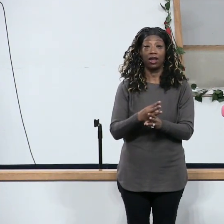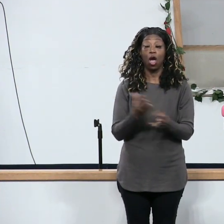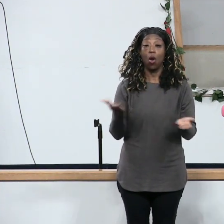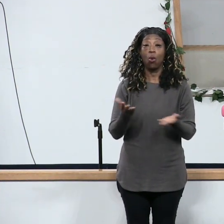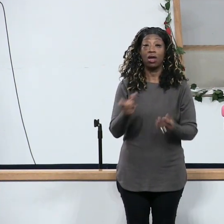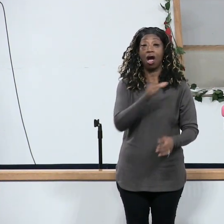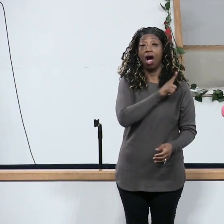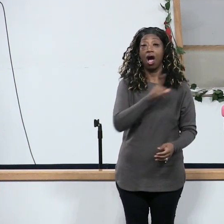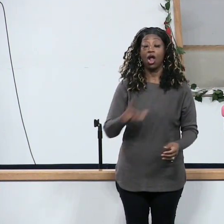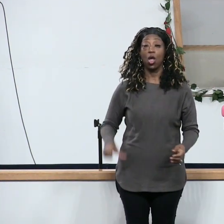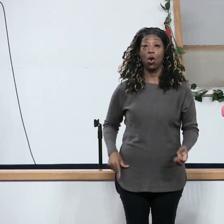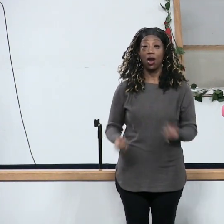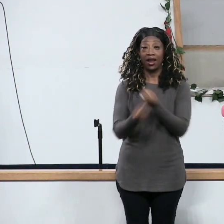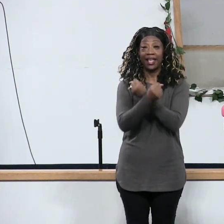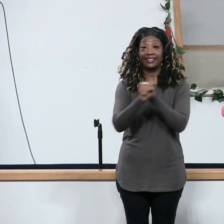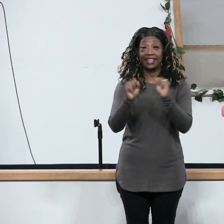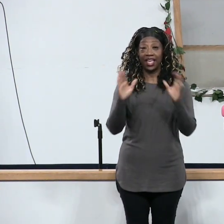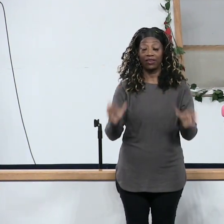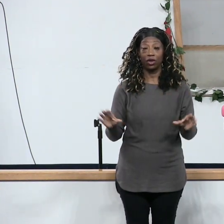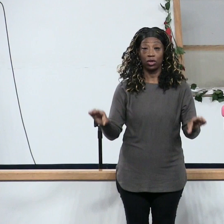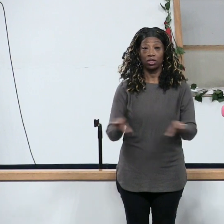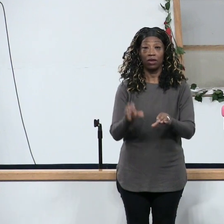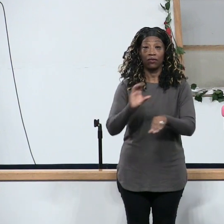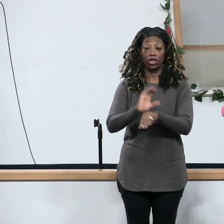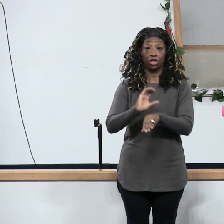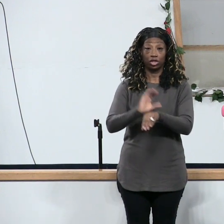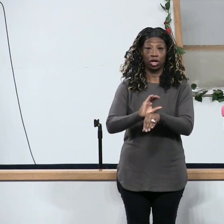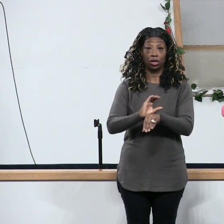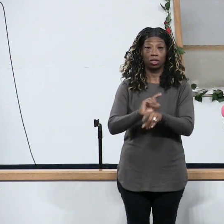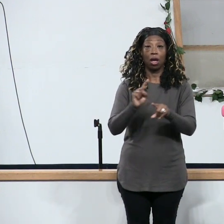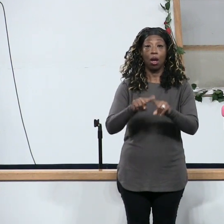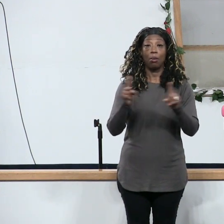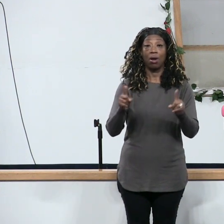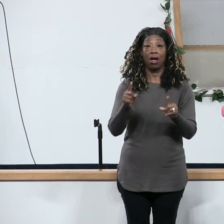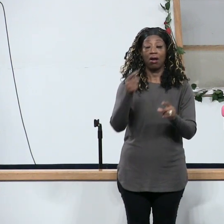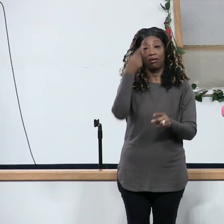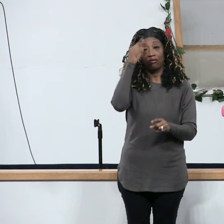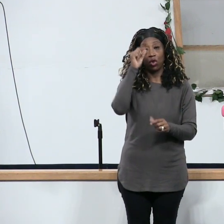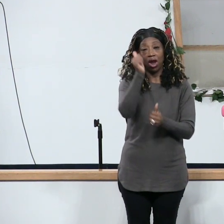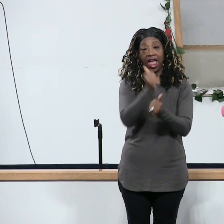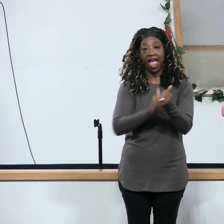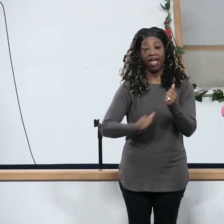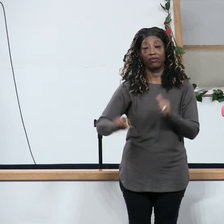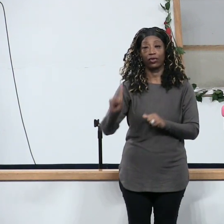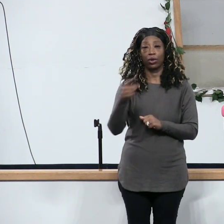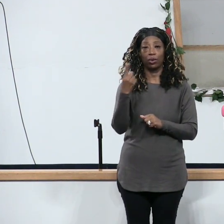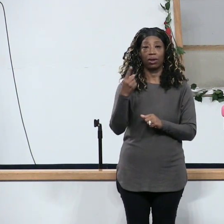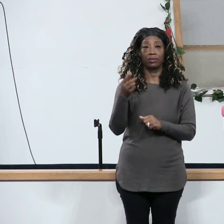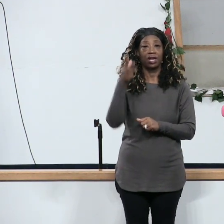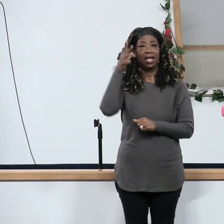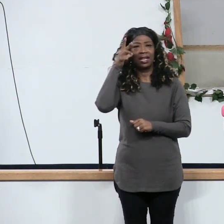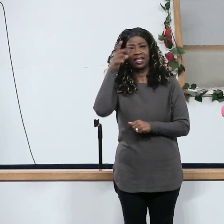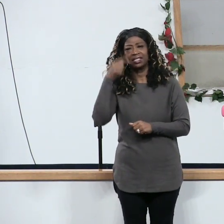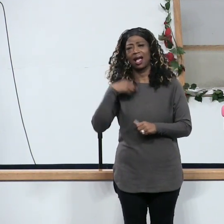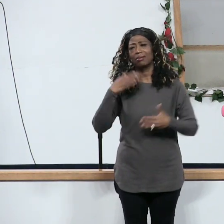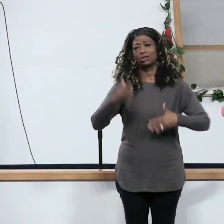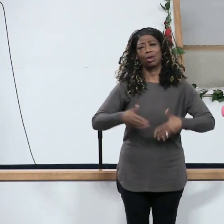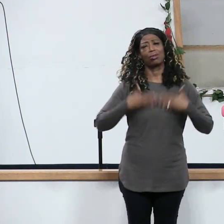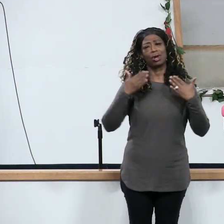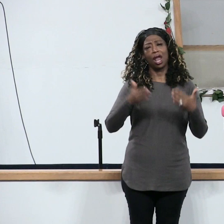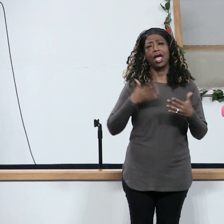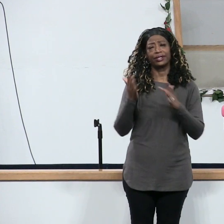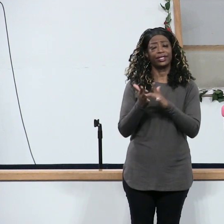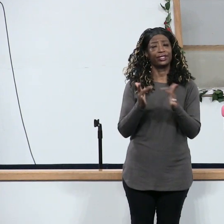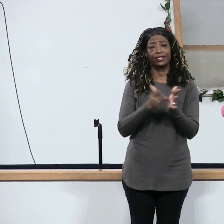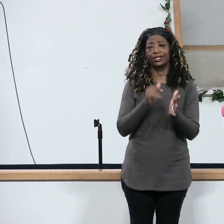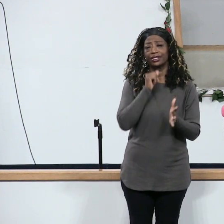Lord and Savior did, not only for the church, but for everyone. Listen, I'm so glad that Jesus didn't just